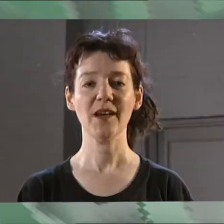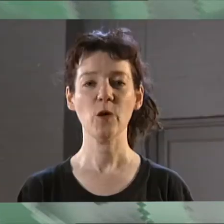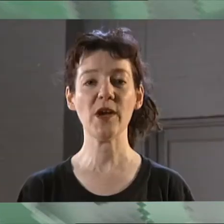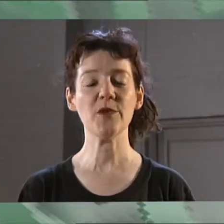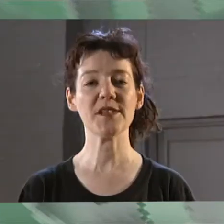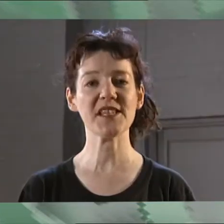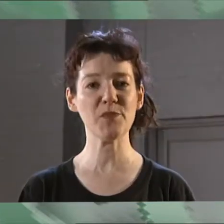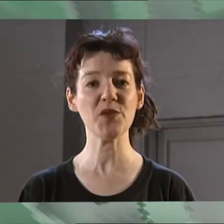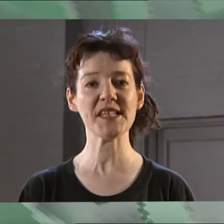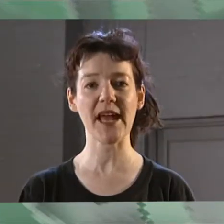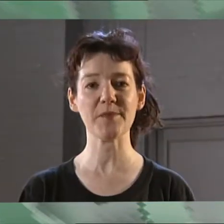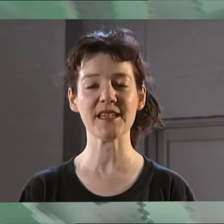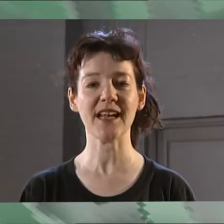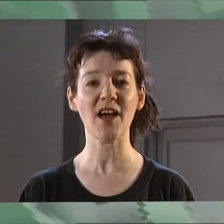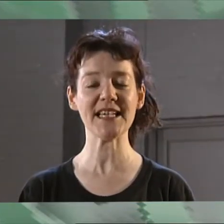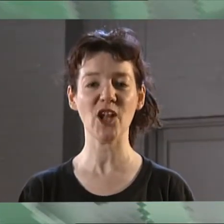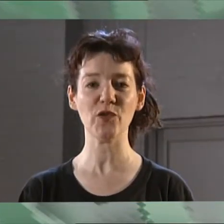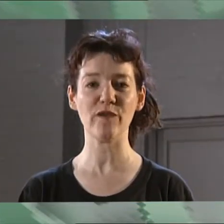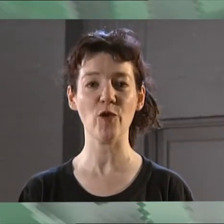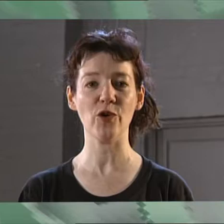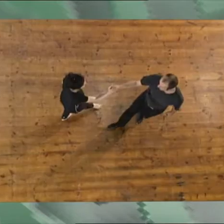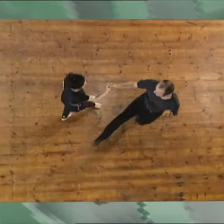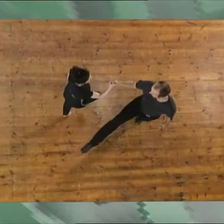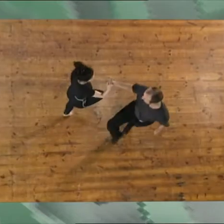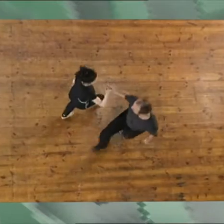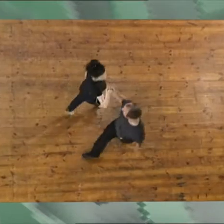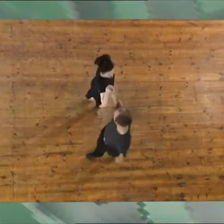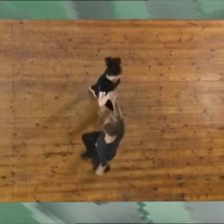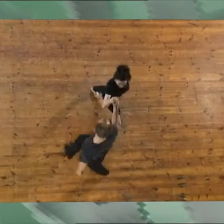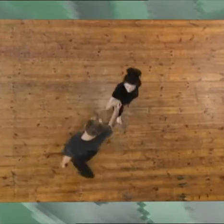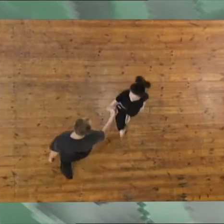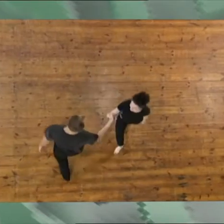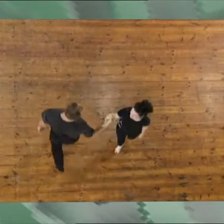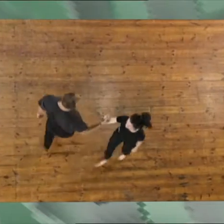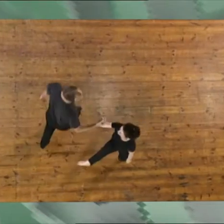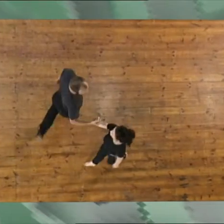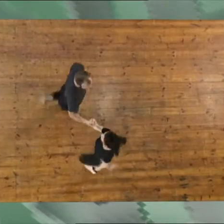We use smooth steps gliding along the floor to reflect this section of music.